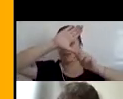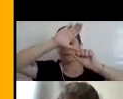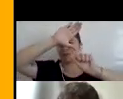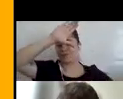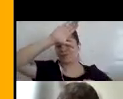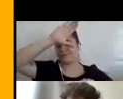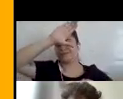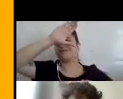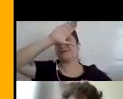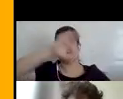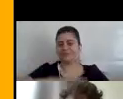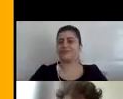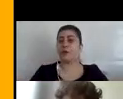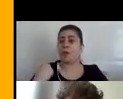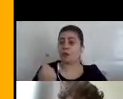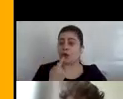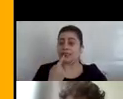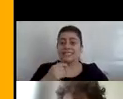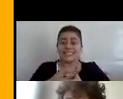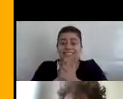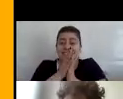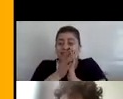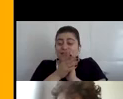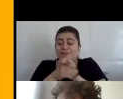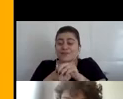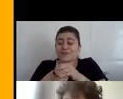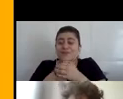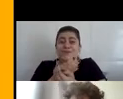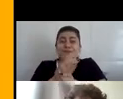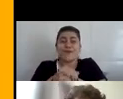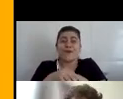to seeing you in person in 1 year in Rio.